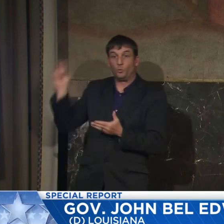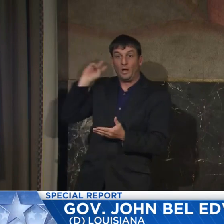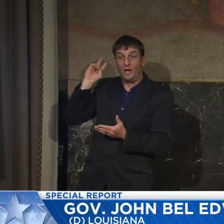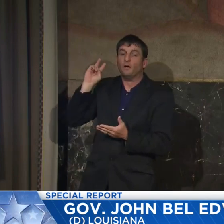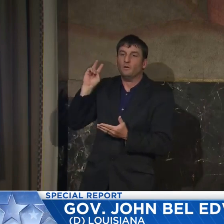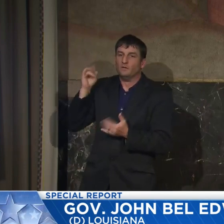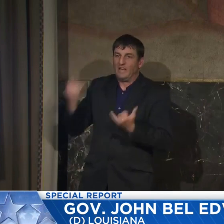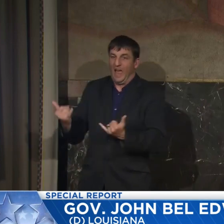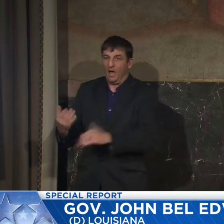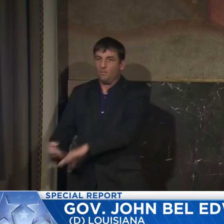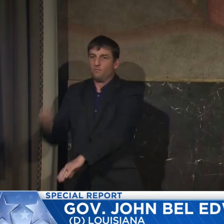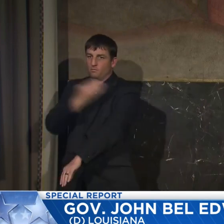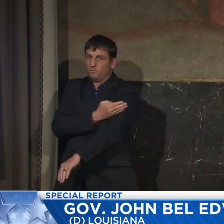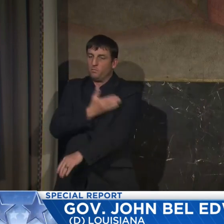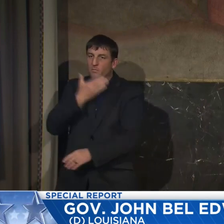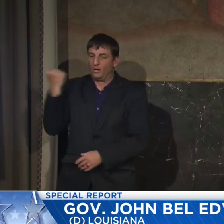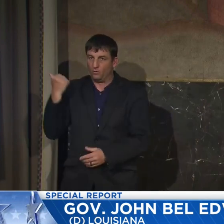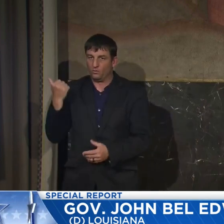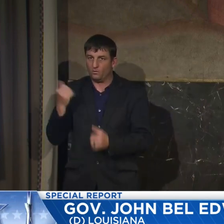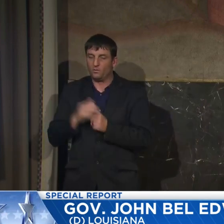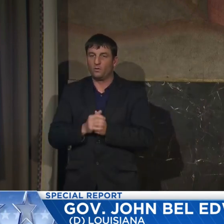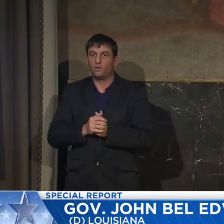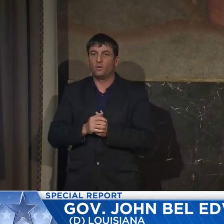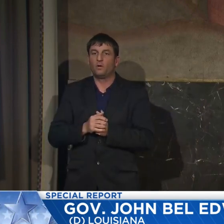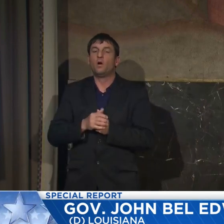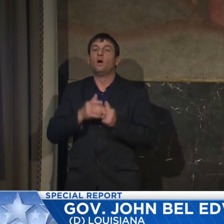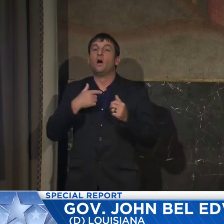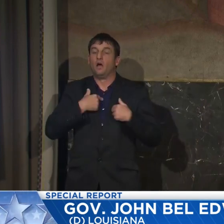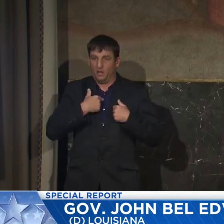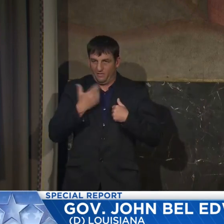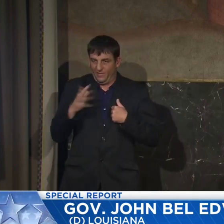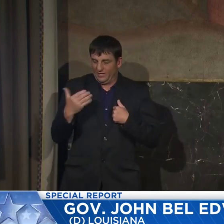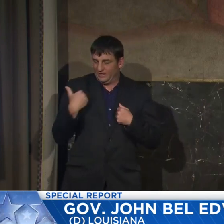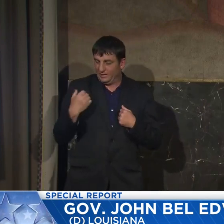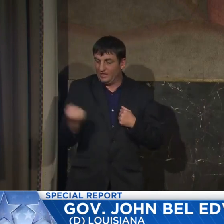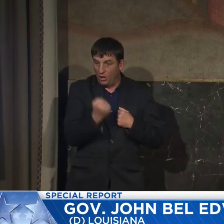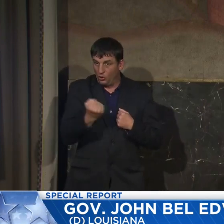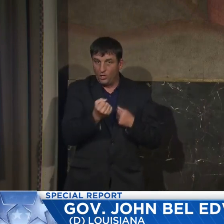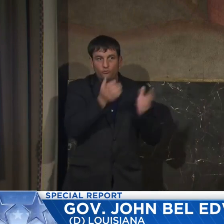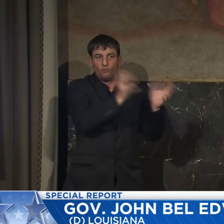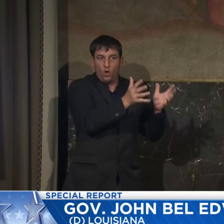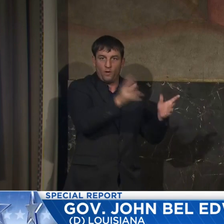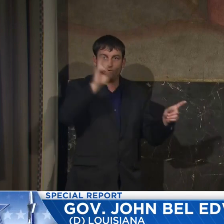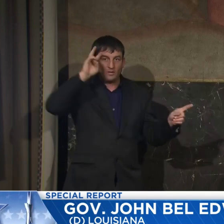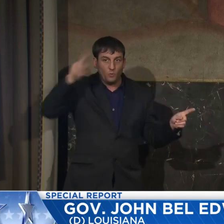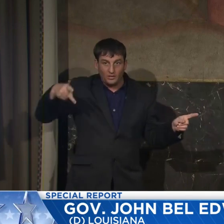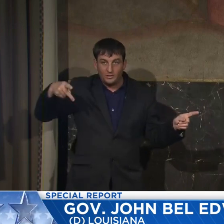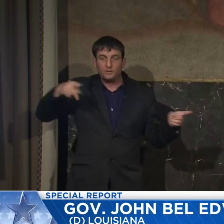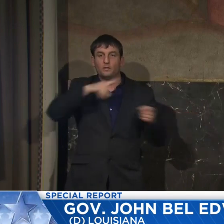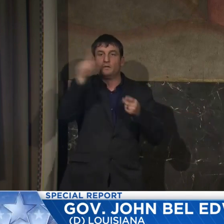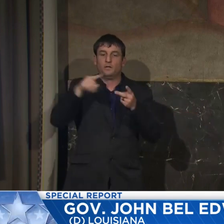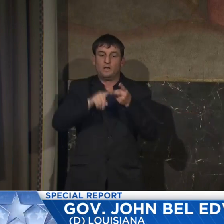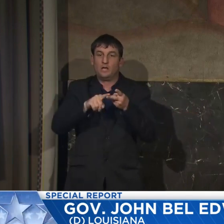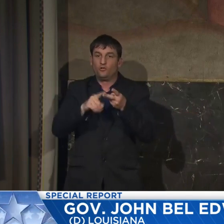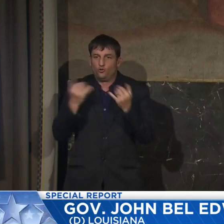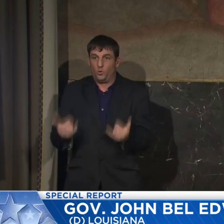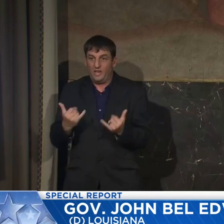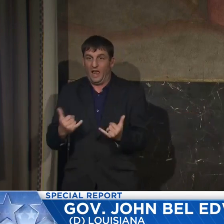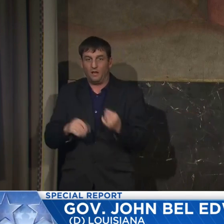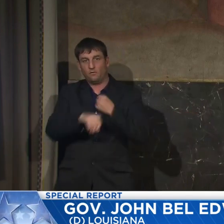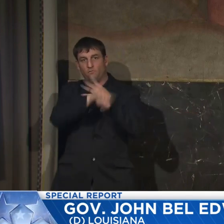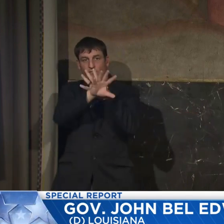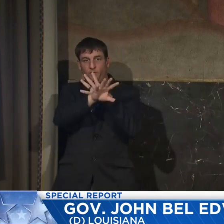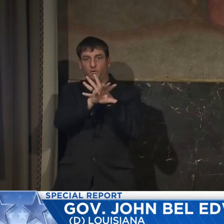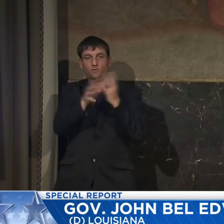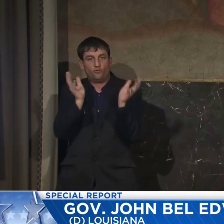actually on Saturday with the Vice President, and again today at a video telephone conference. But also I